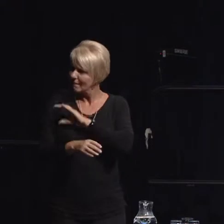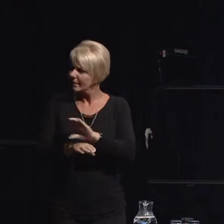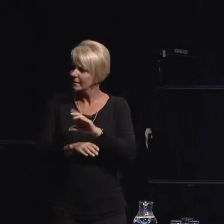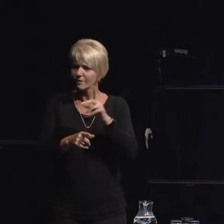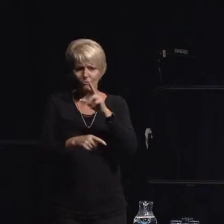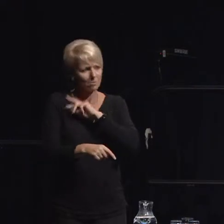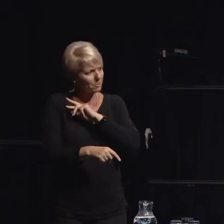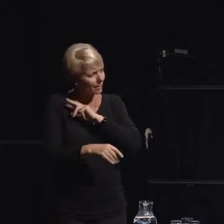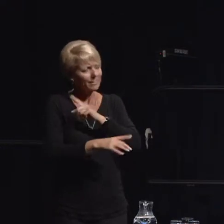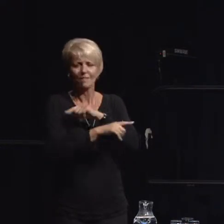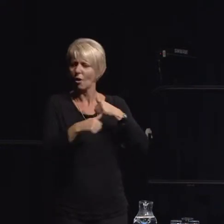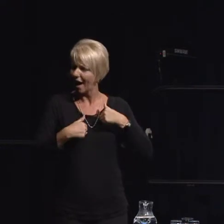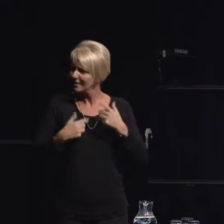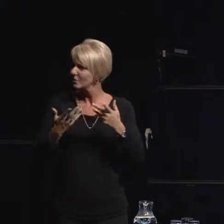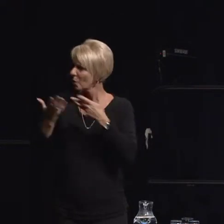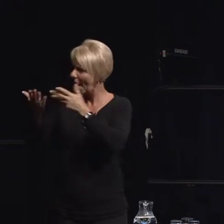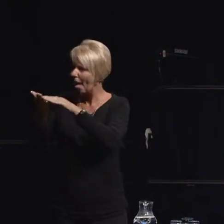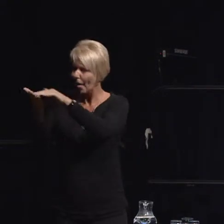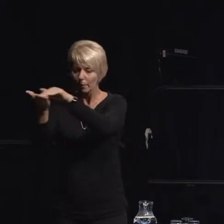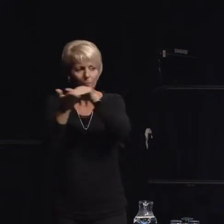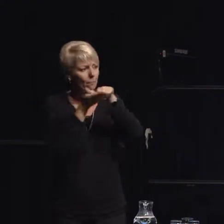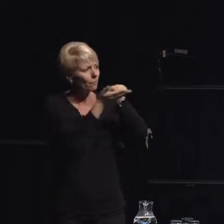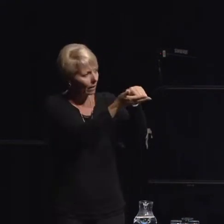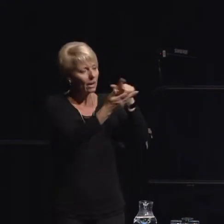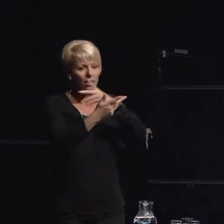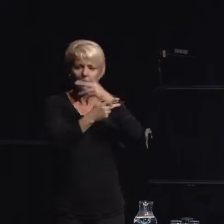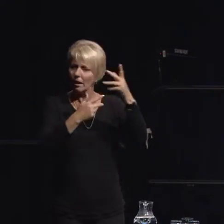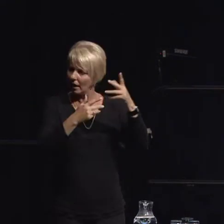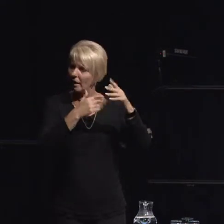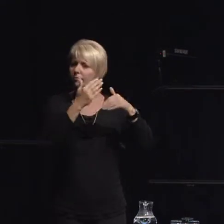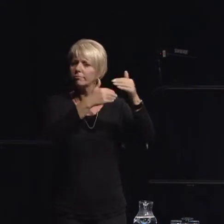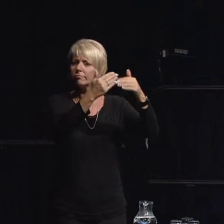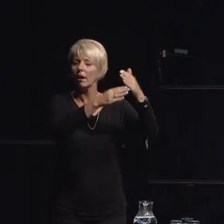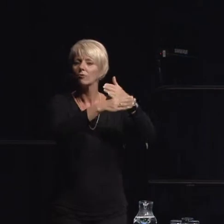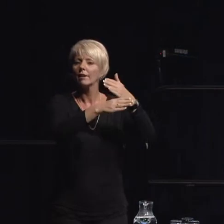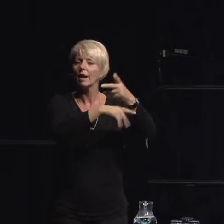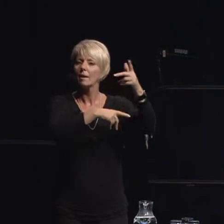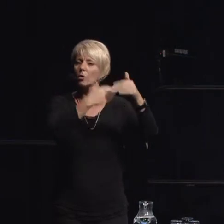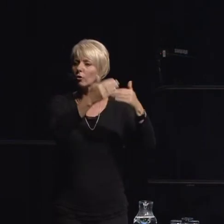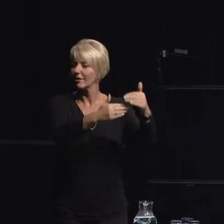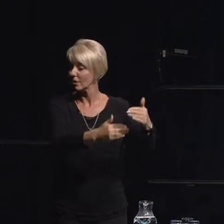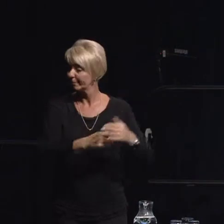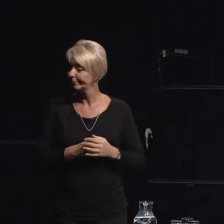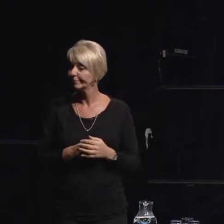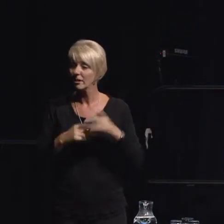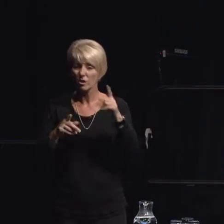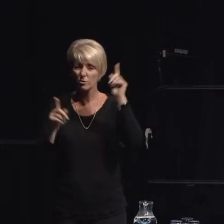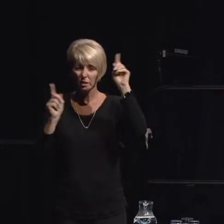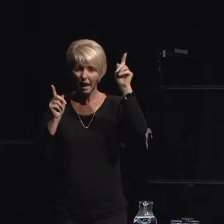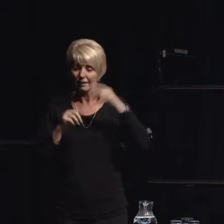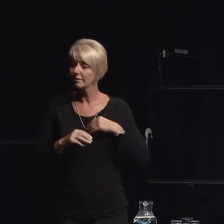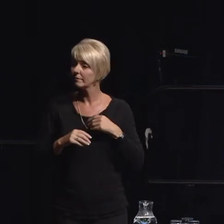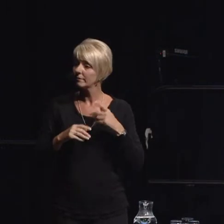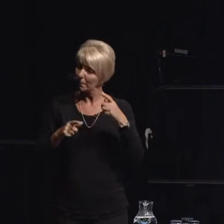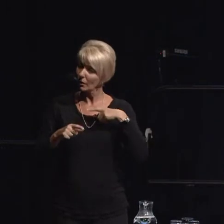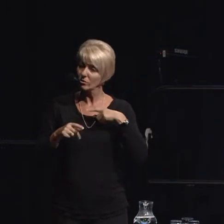us to help shape your tertiary education and career progression. Today, and especially given the world